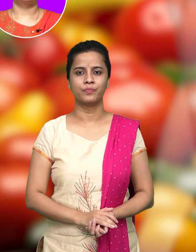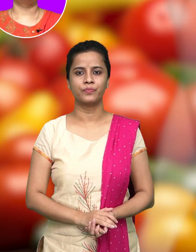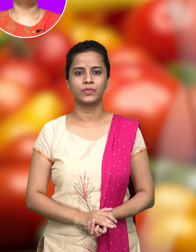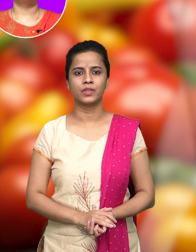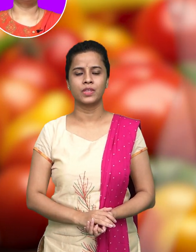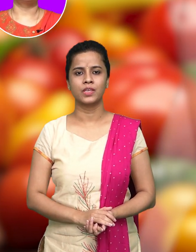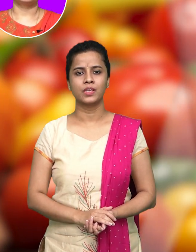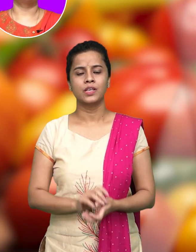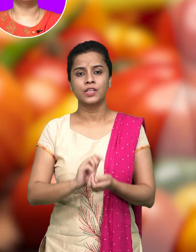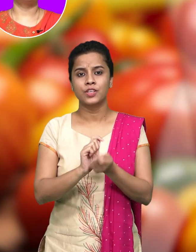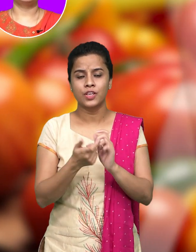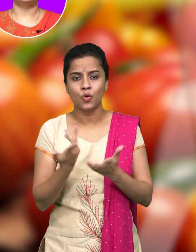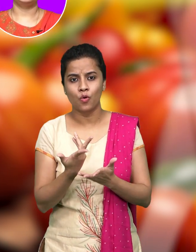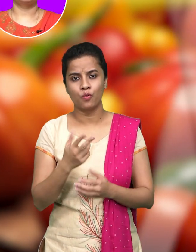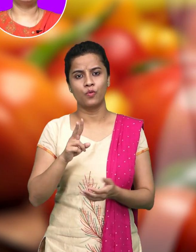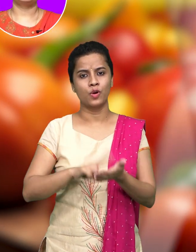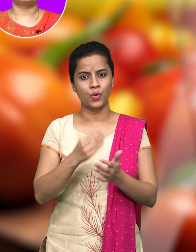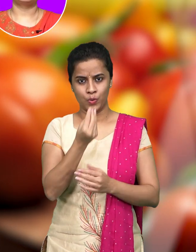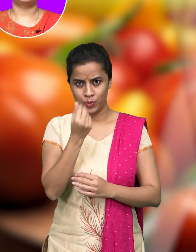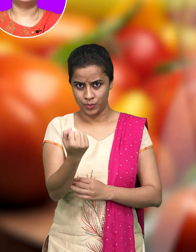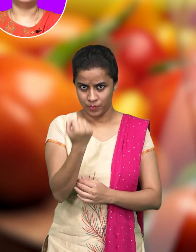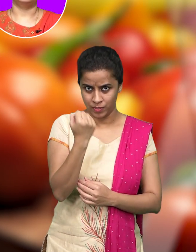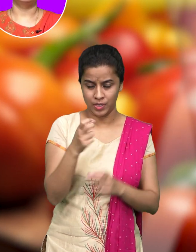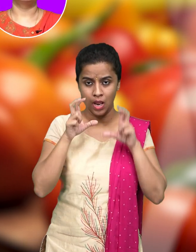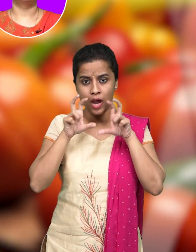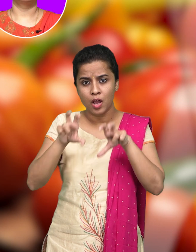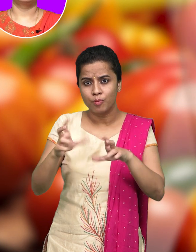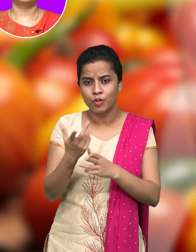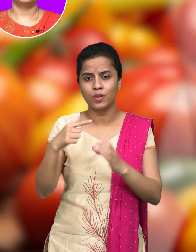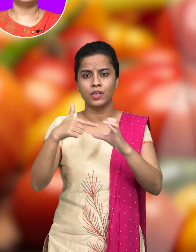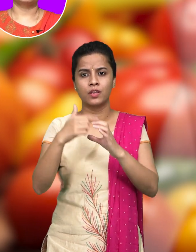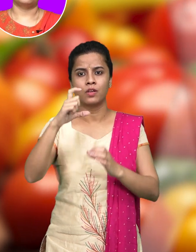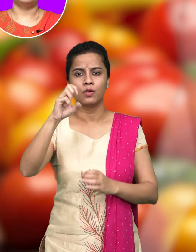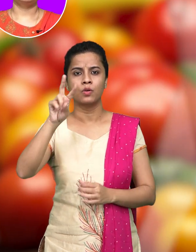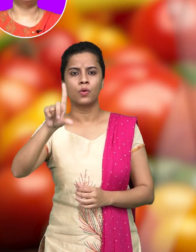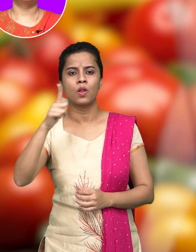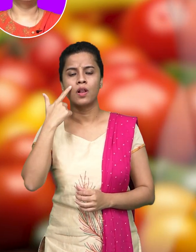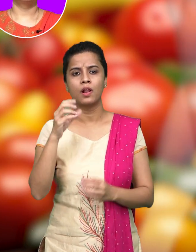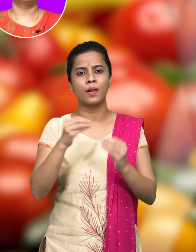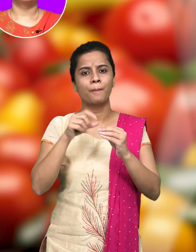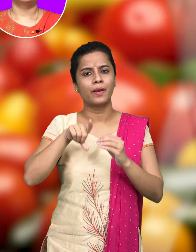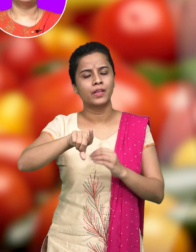The mode of nutrition observed in E. coli bacteria is called